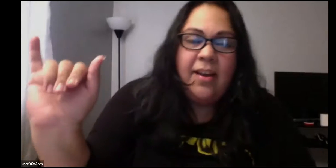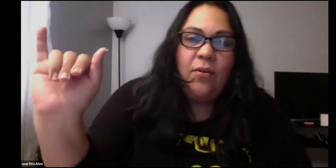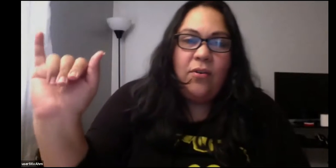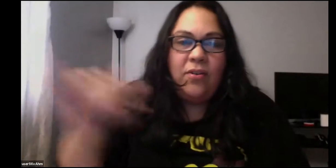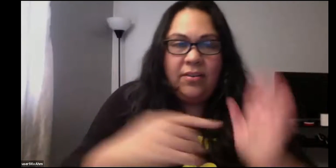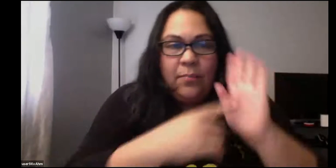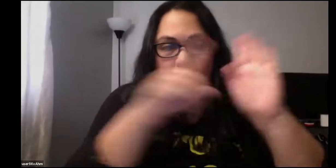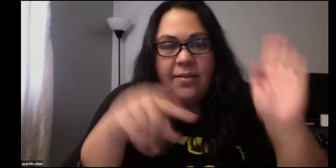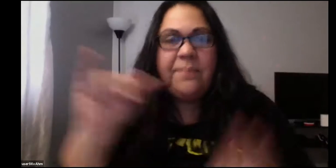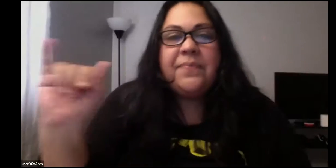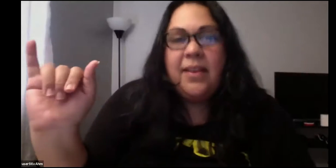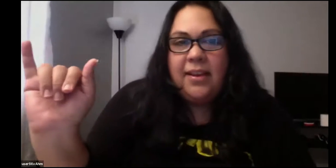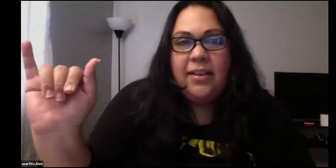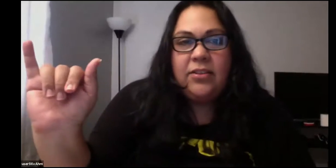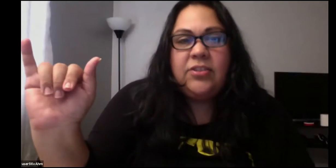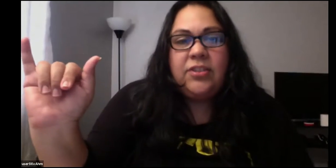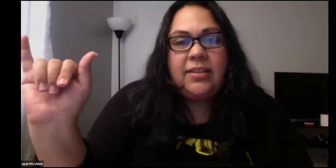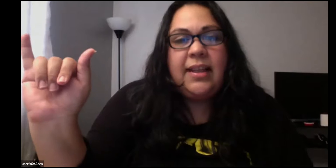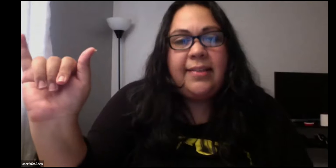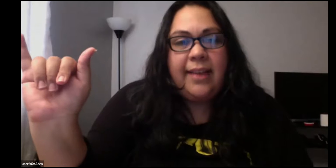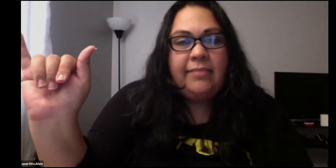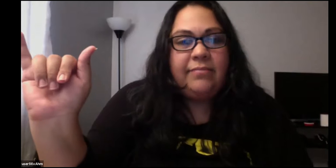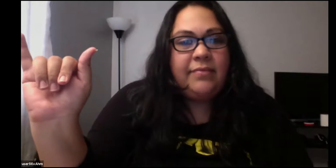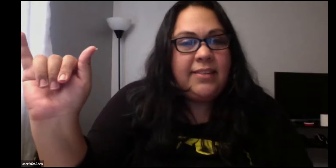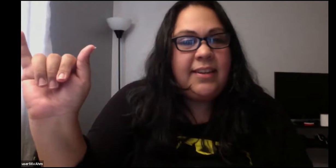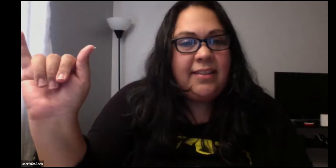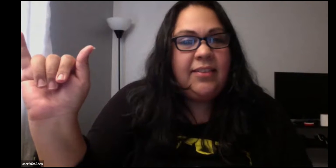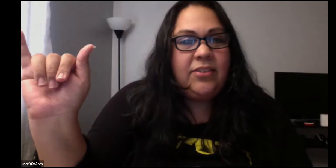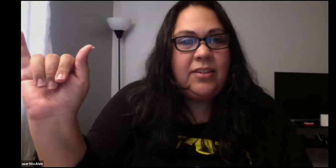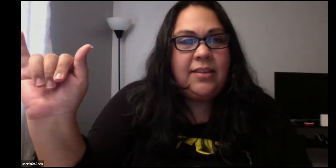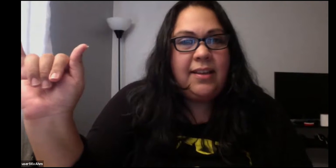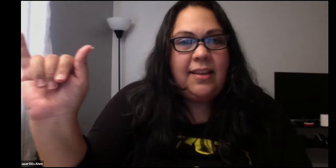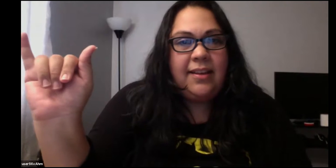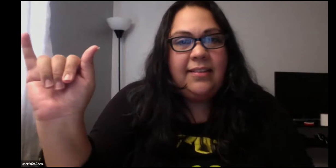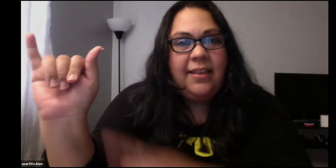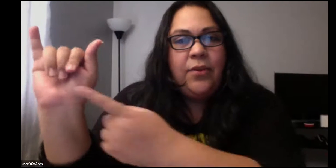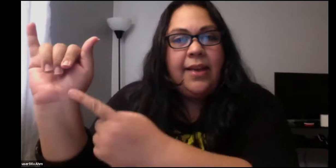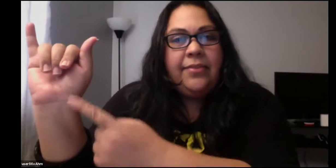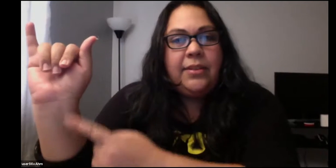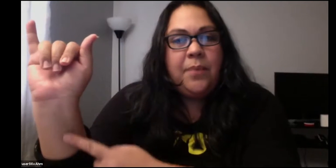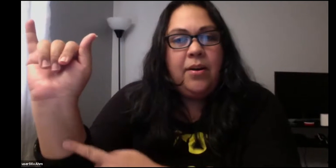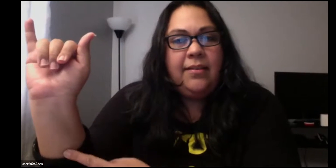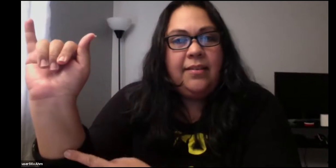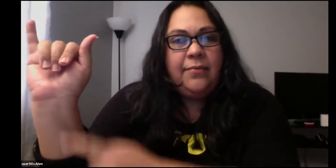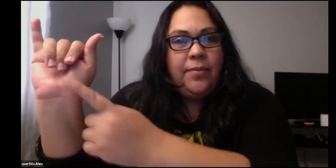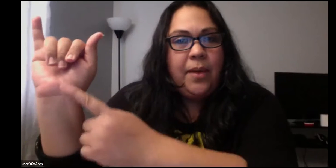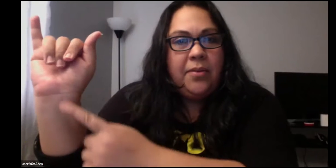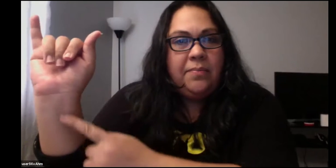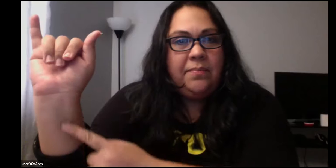or on a board? It looks just like that, doesn't it? It looks just like that. If you add this part for the bottom